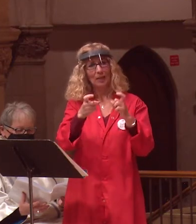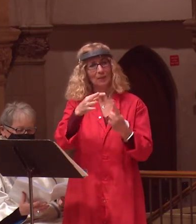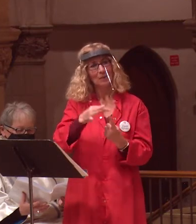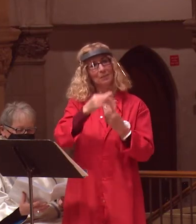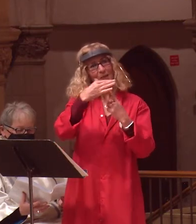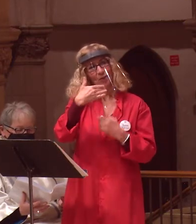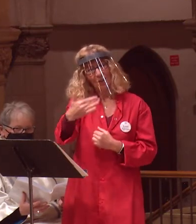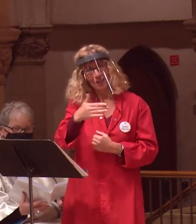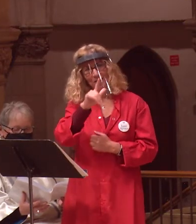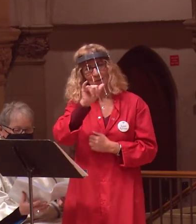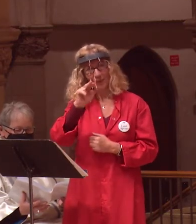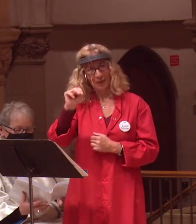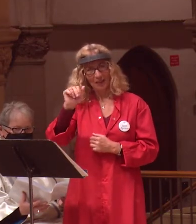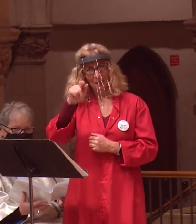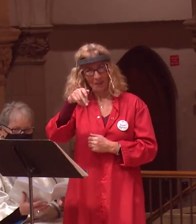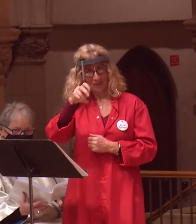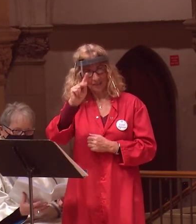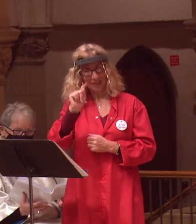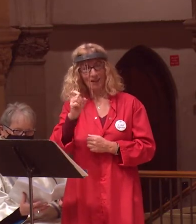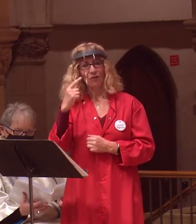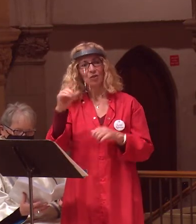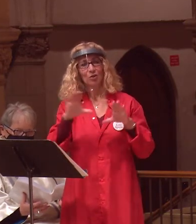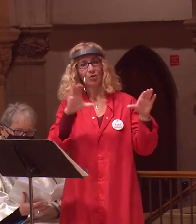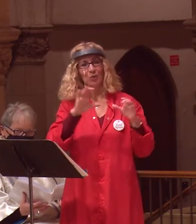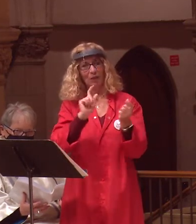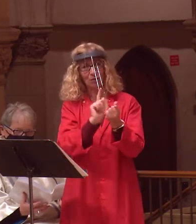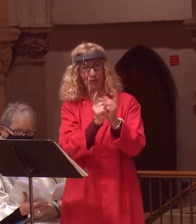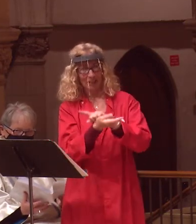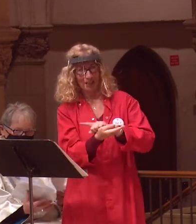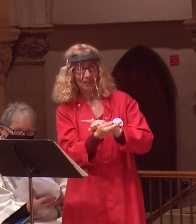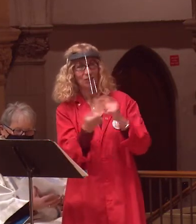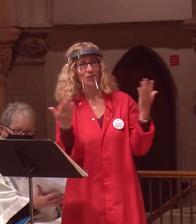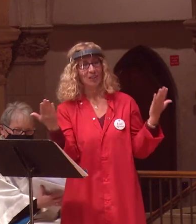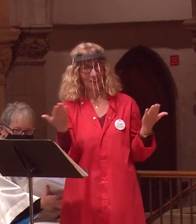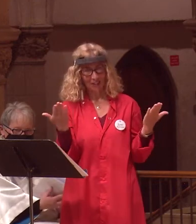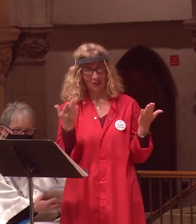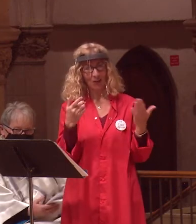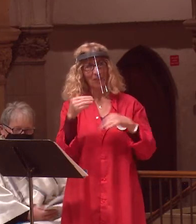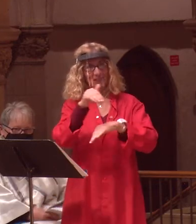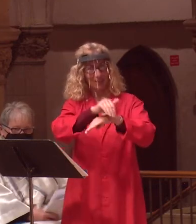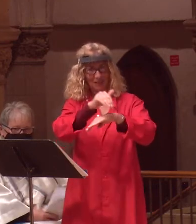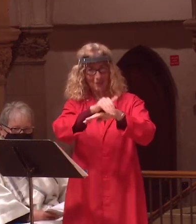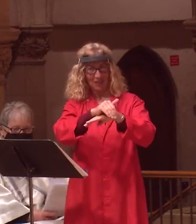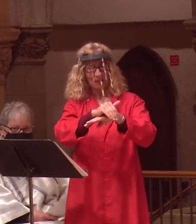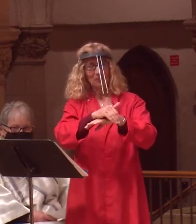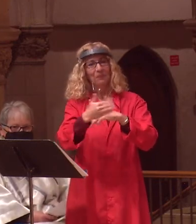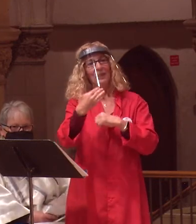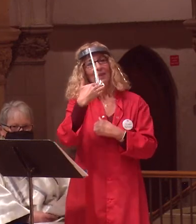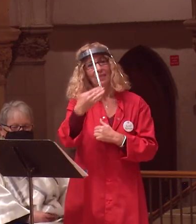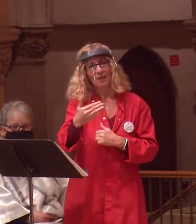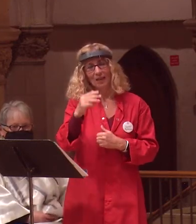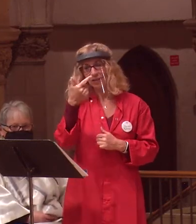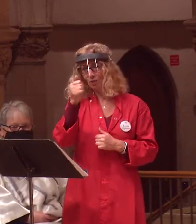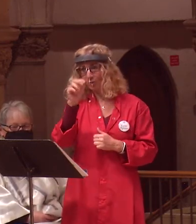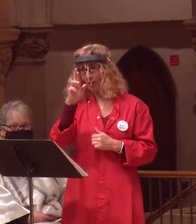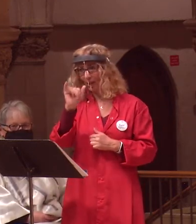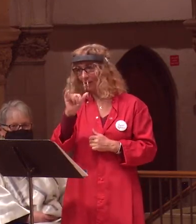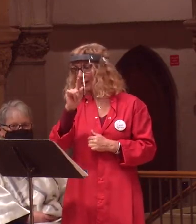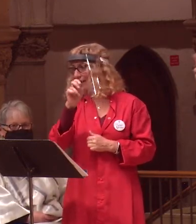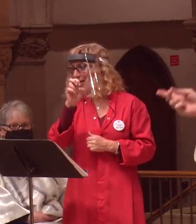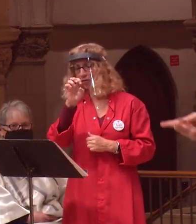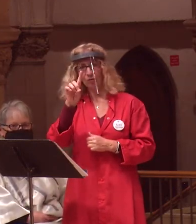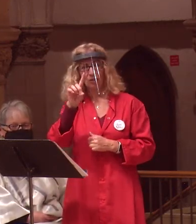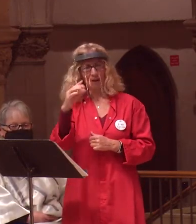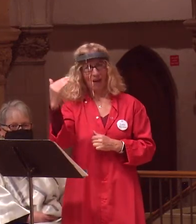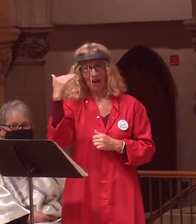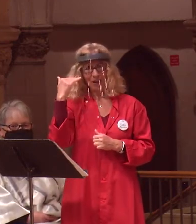Lynn Aponte for doing our translation here this evening. Thanks to Gary Leonard. I know Keith